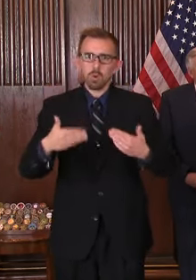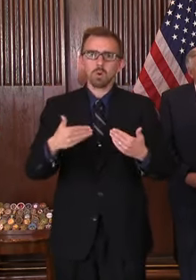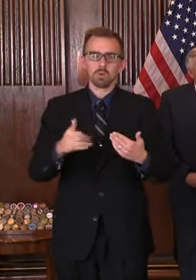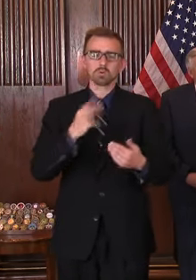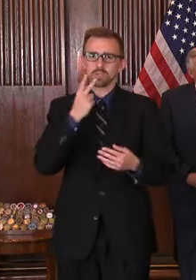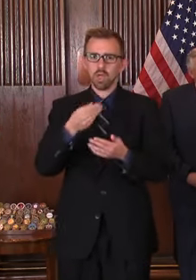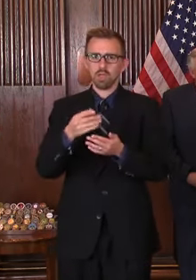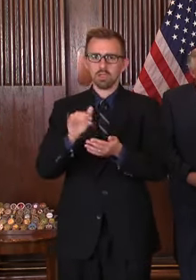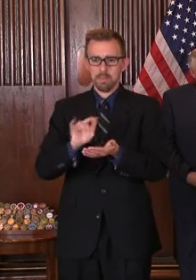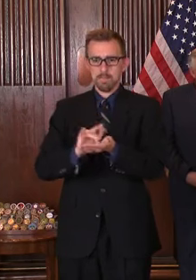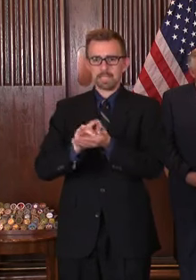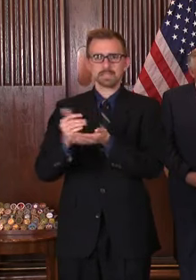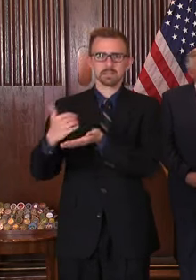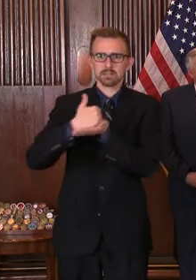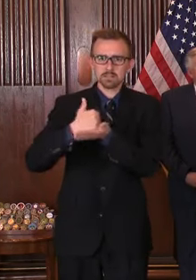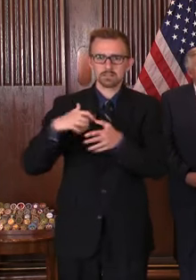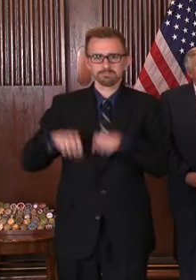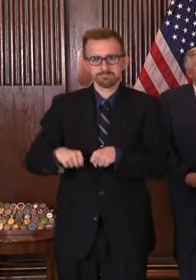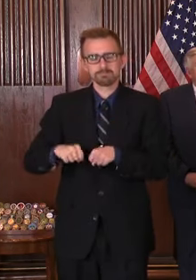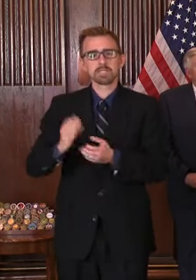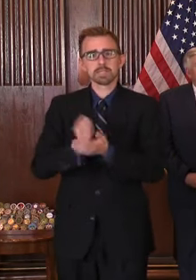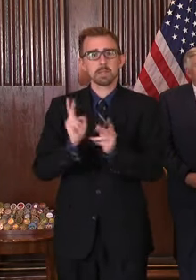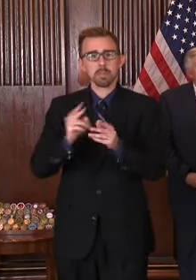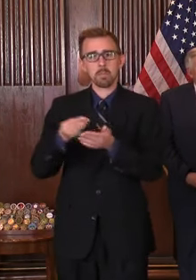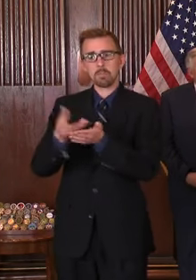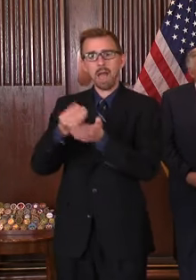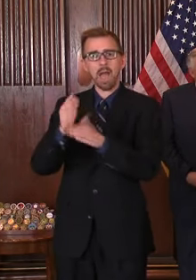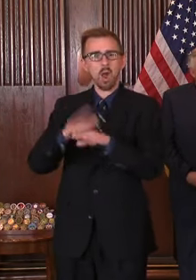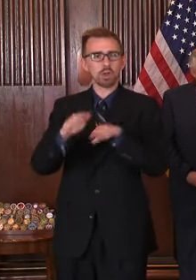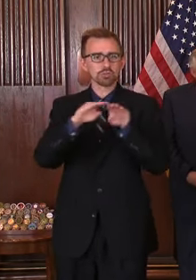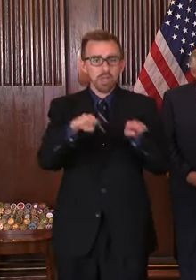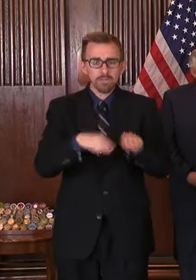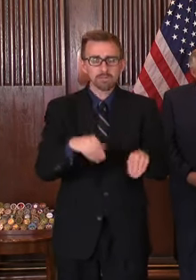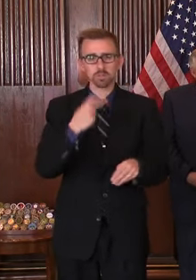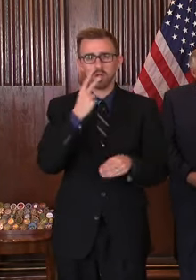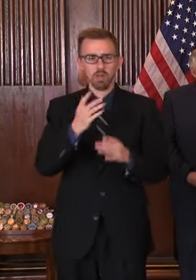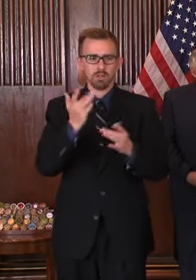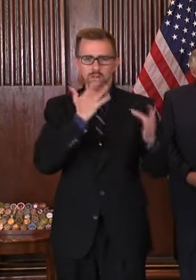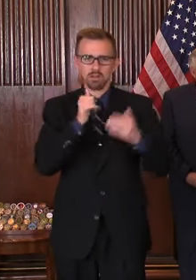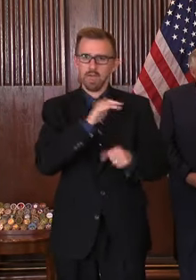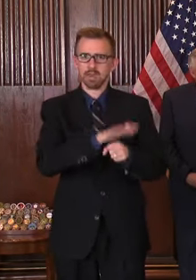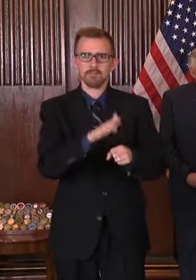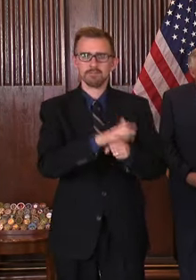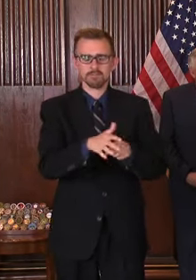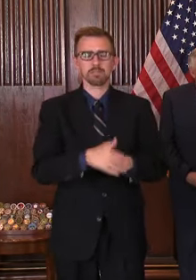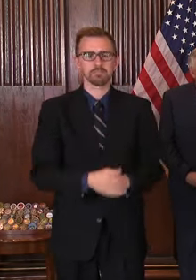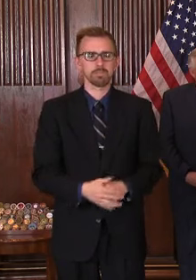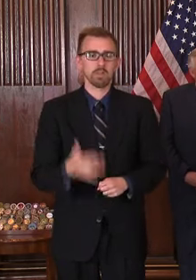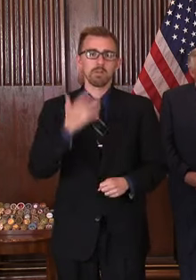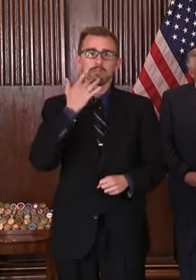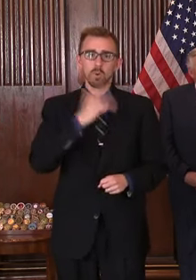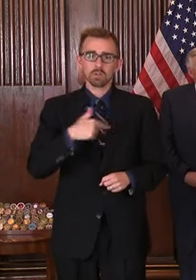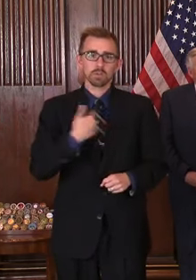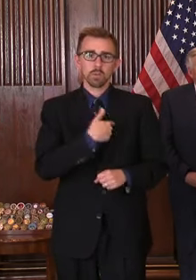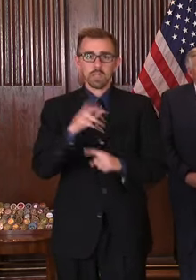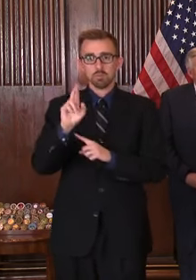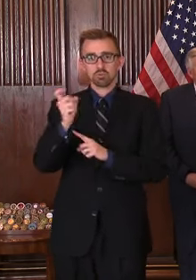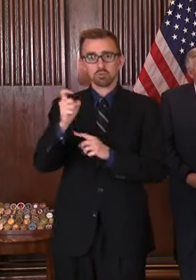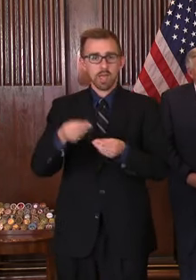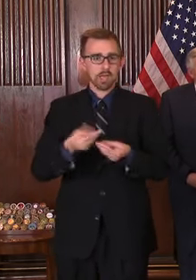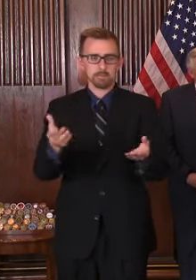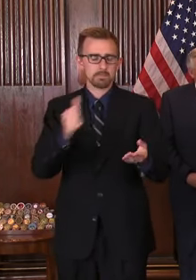hoarding of the drug. We saw people buying drug off shelves. We saw it in short supply. Fortunately, we haven't prescribed a